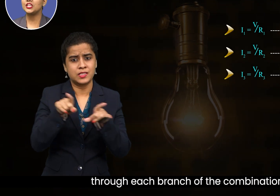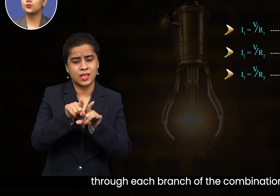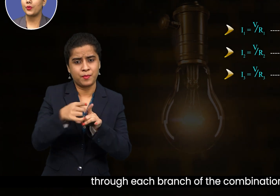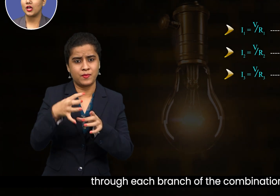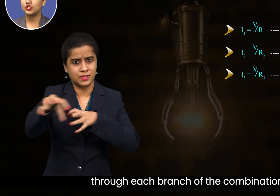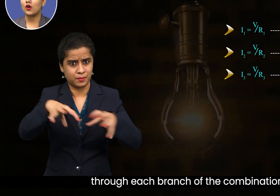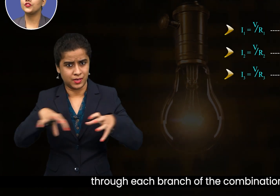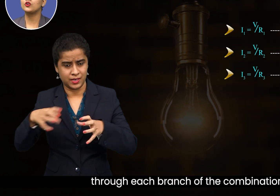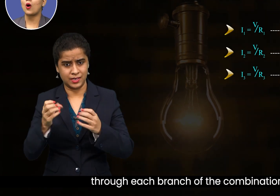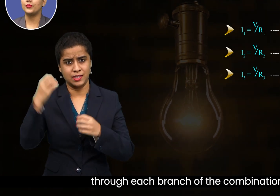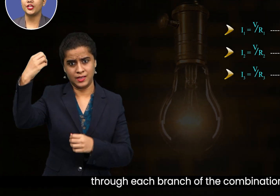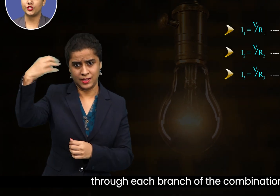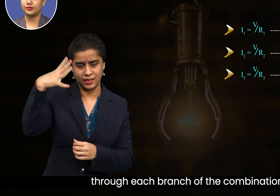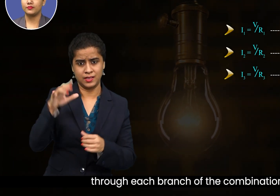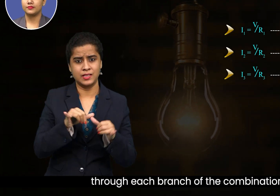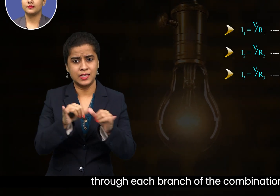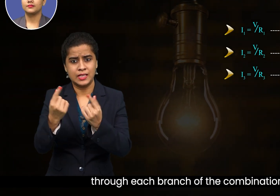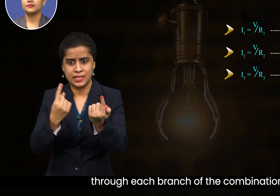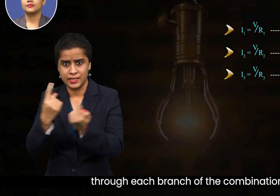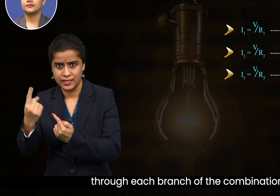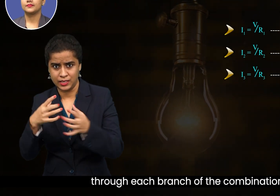through each branch of the combination.